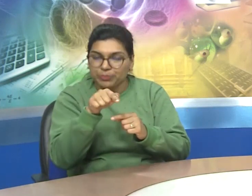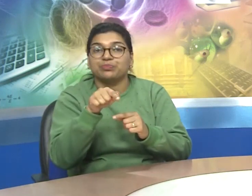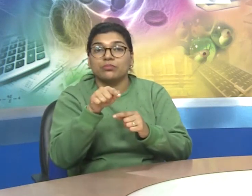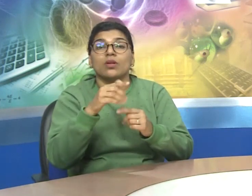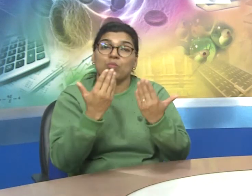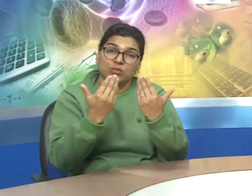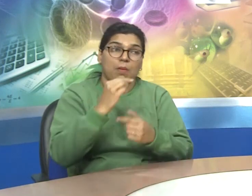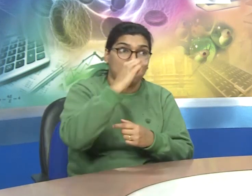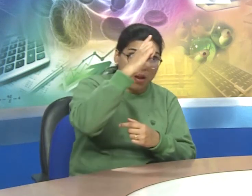small and capital both.